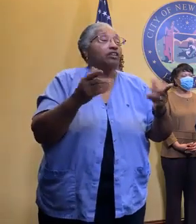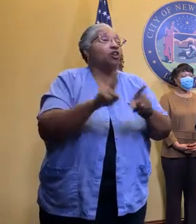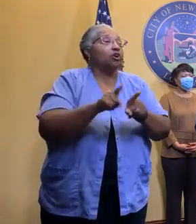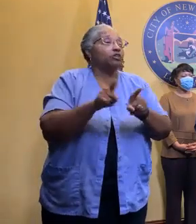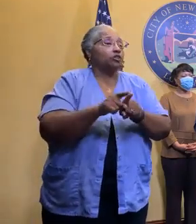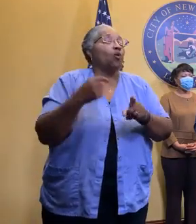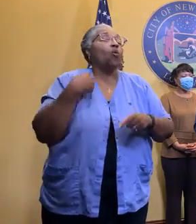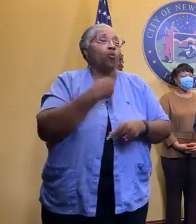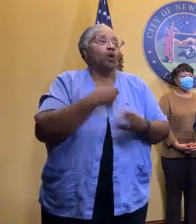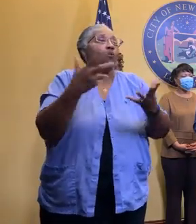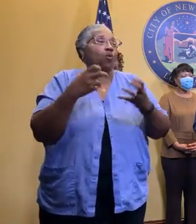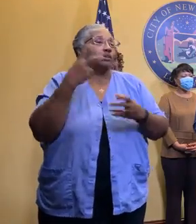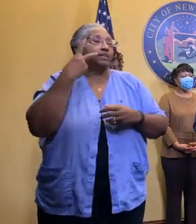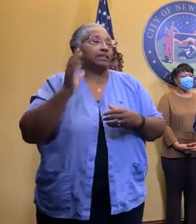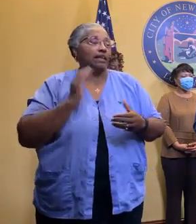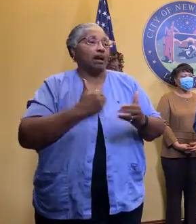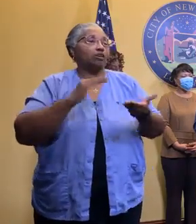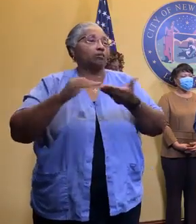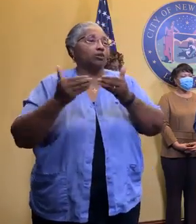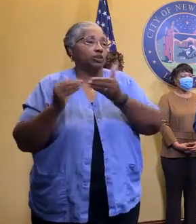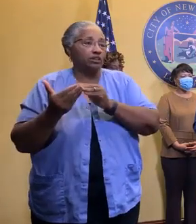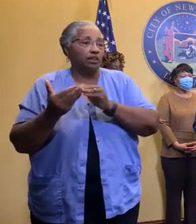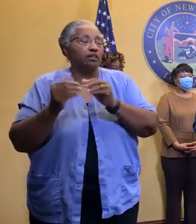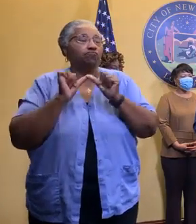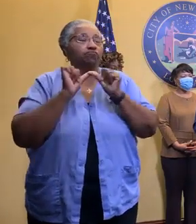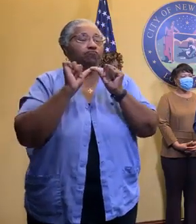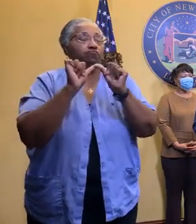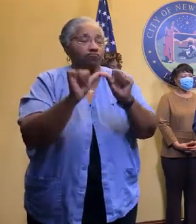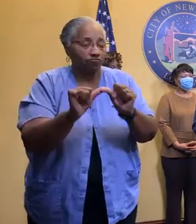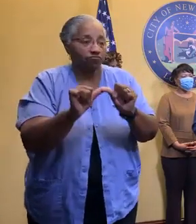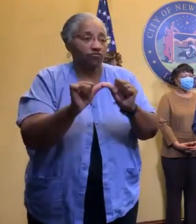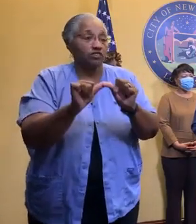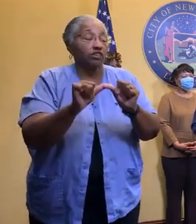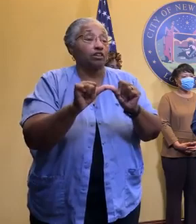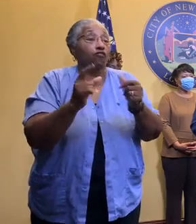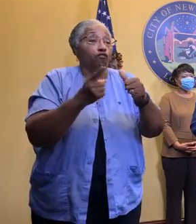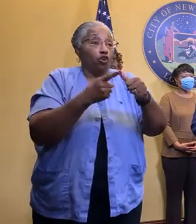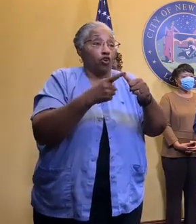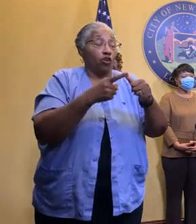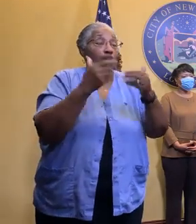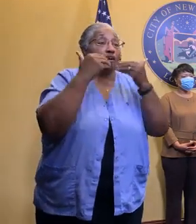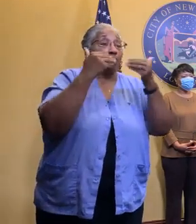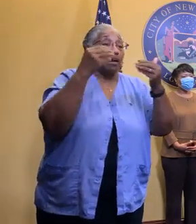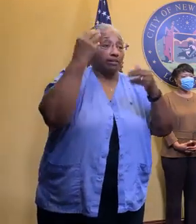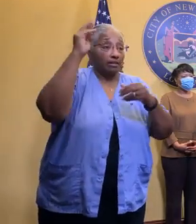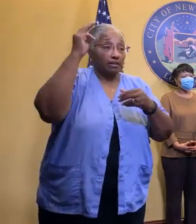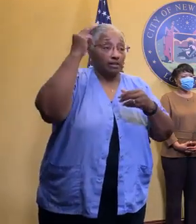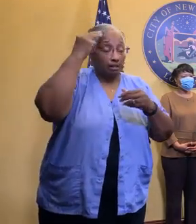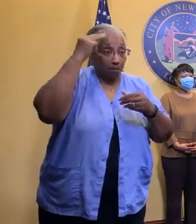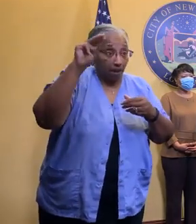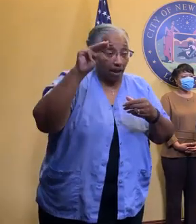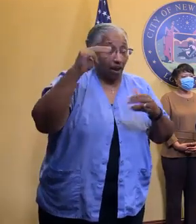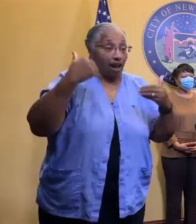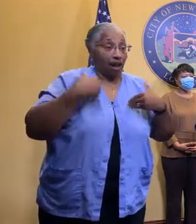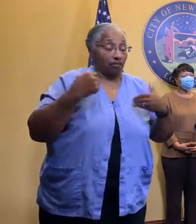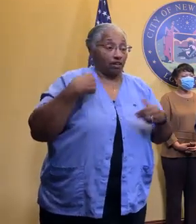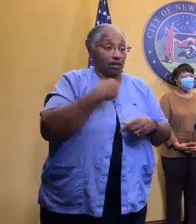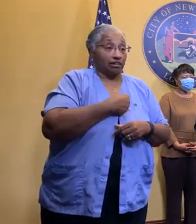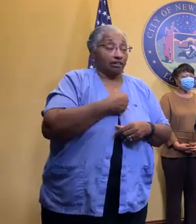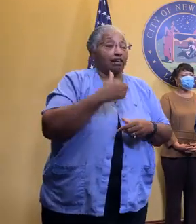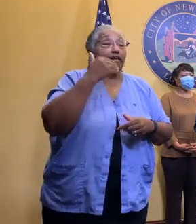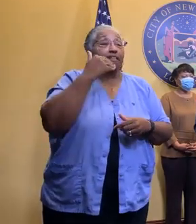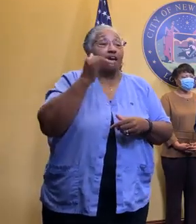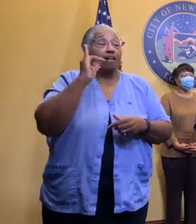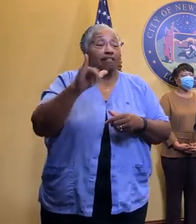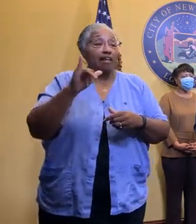thrive and do well. So my first order is to thank the mayor for having us and hosting us, and to thank Robert Wood Johnson